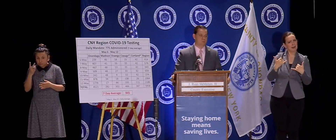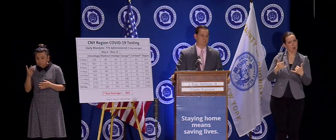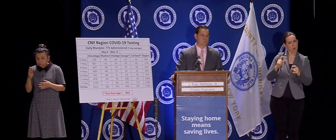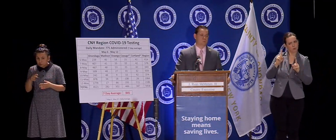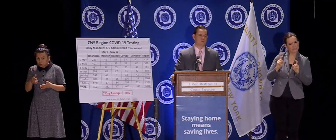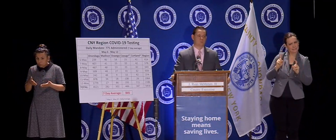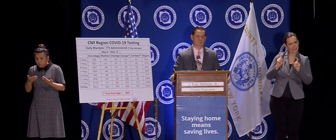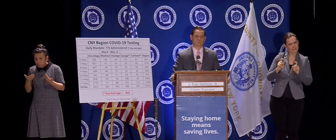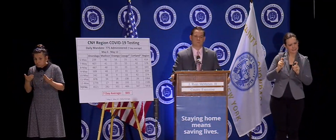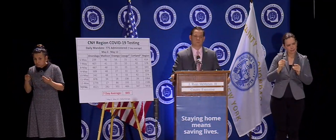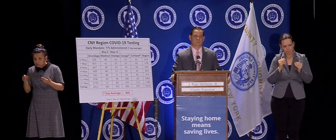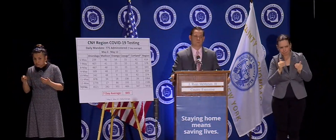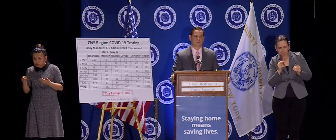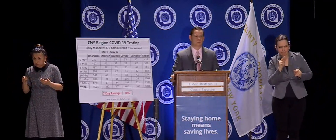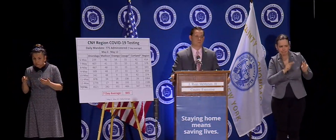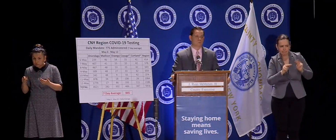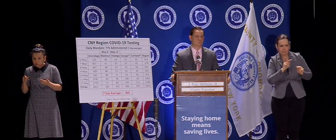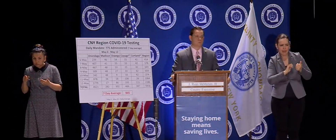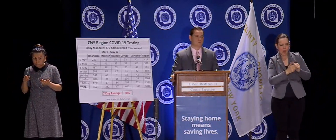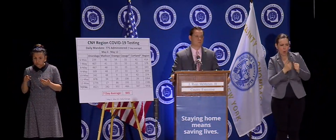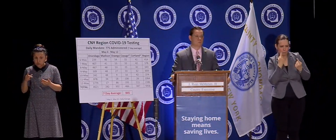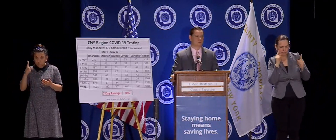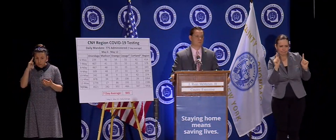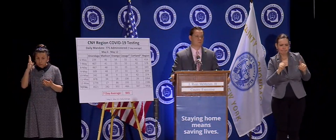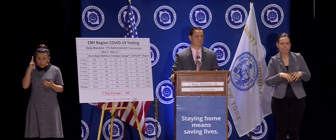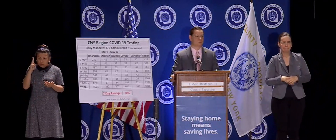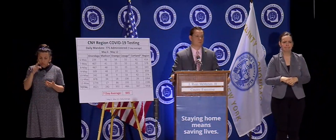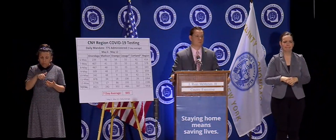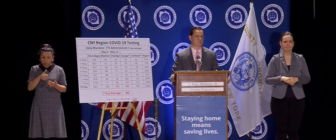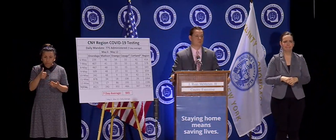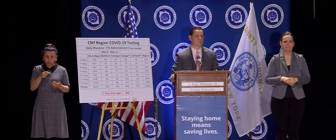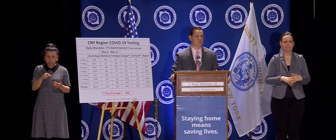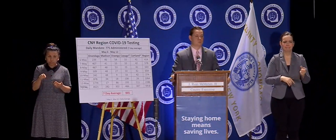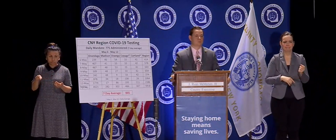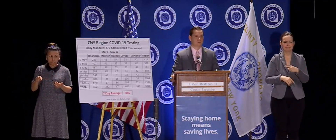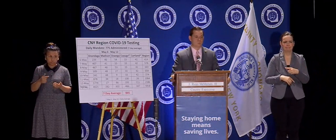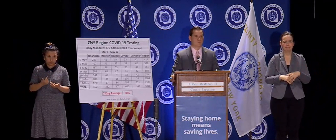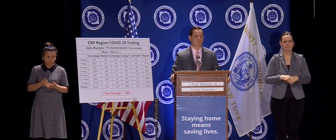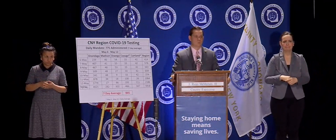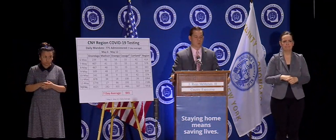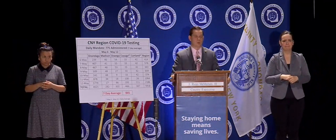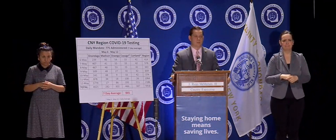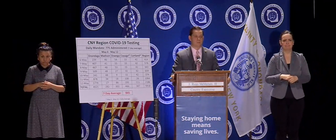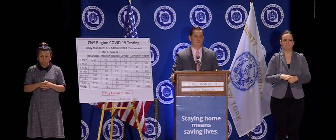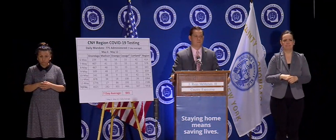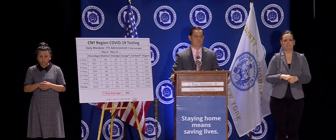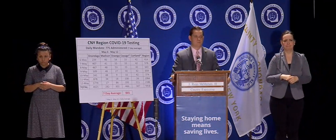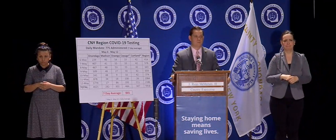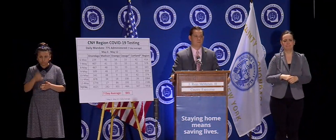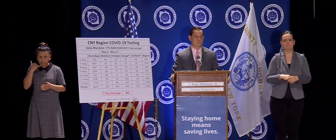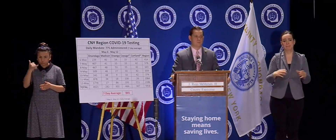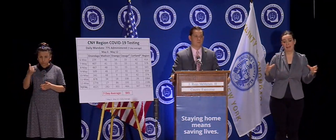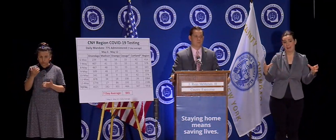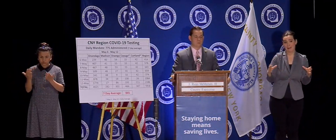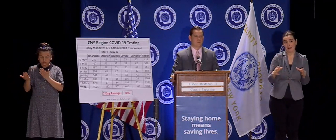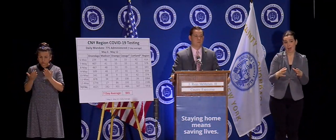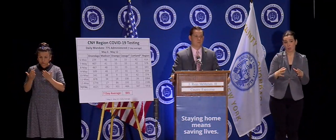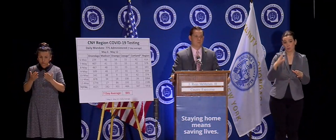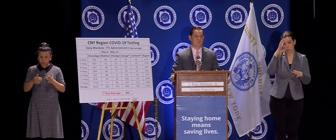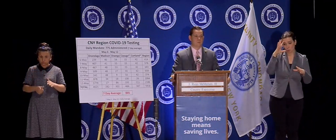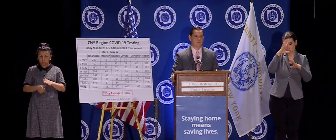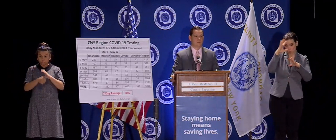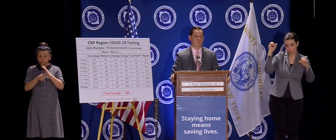much. Speaking of gatherings, I think you had a call with school superintendents today. We What did. was the discussion about graduation